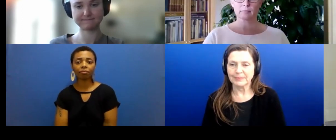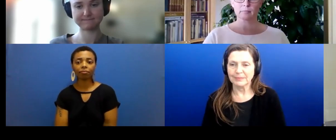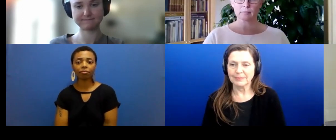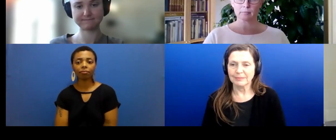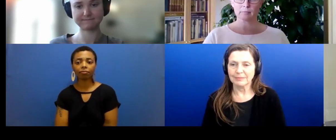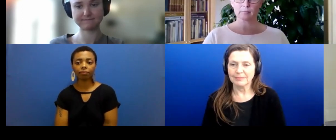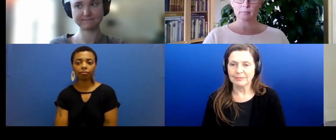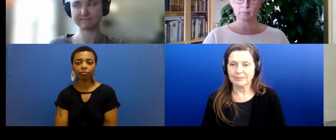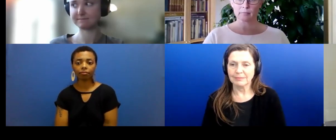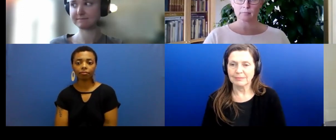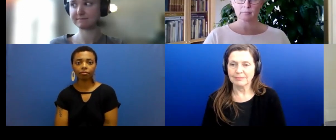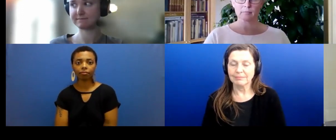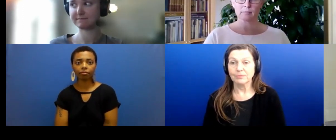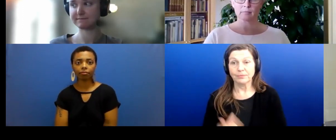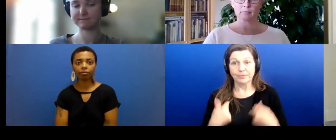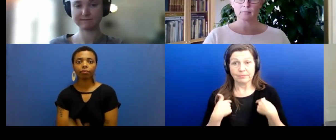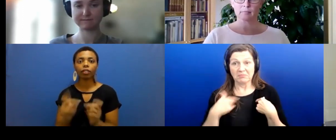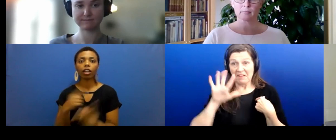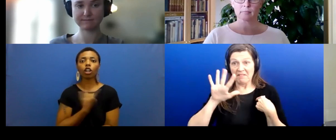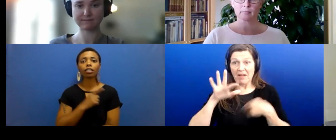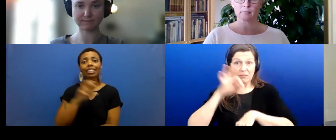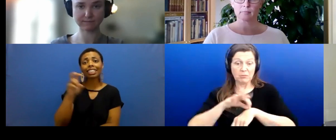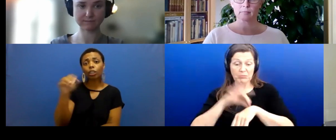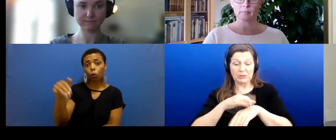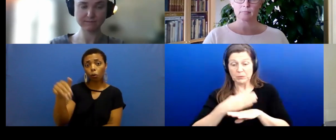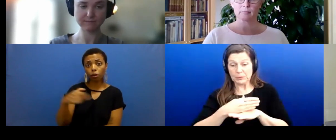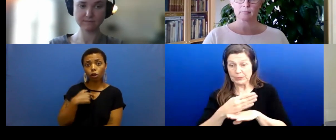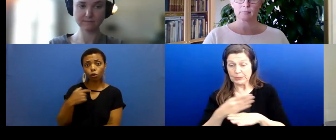We have about 5 minutes left in this session.